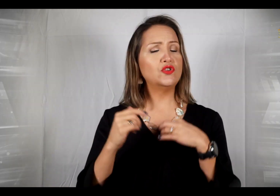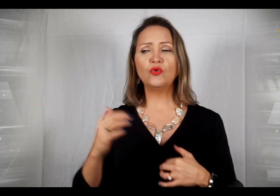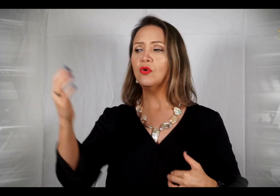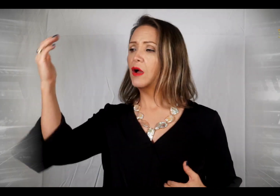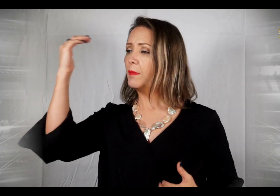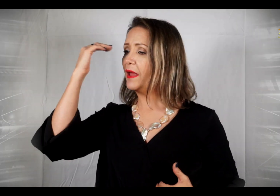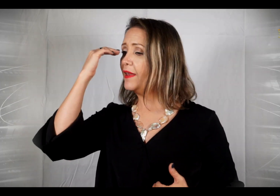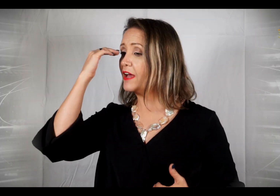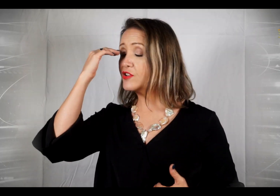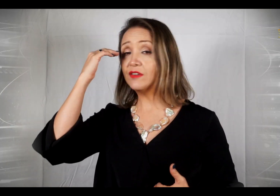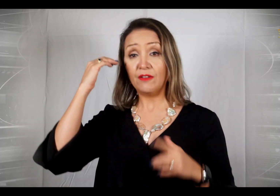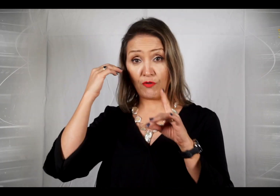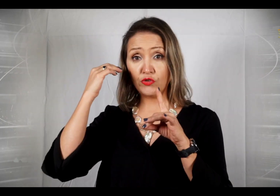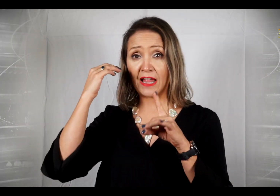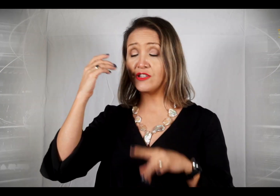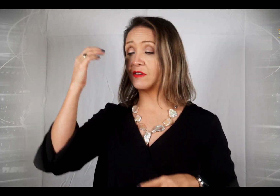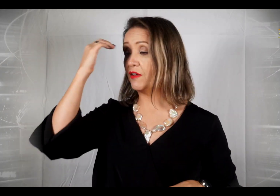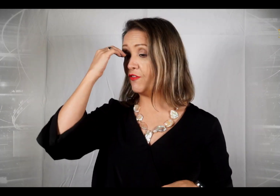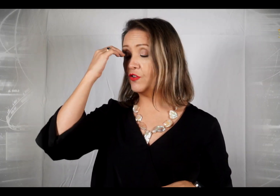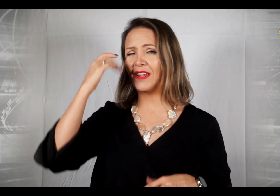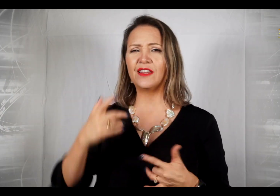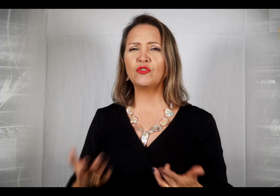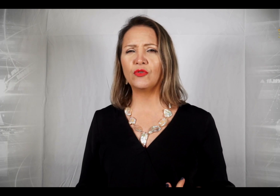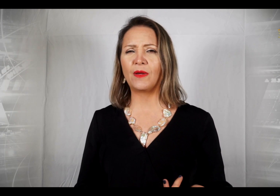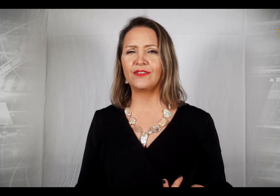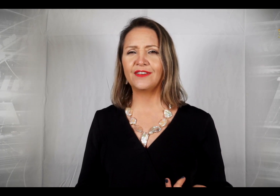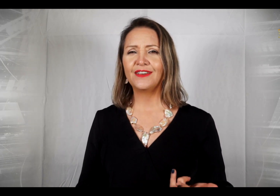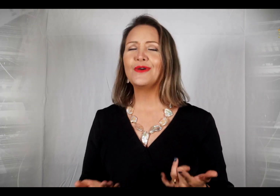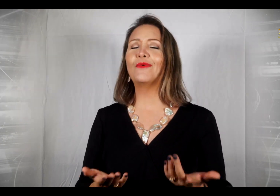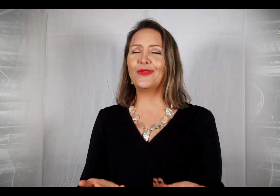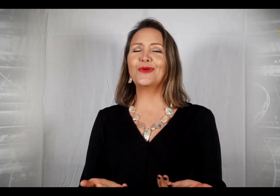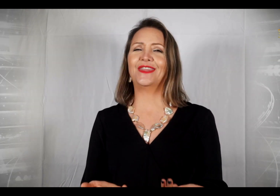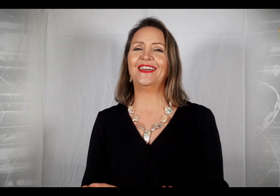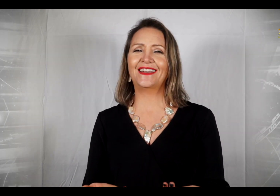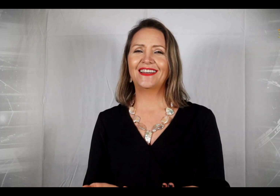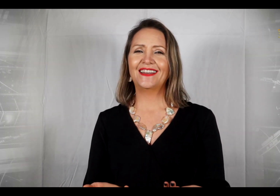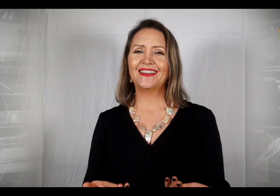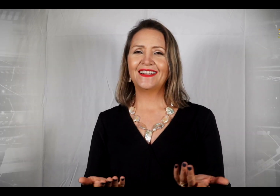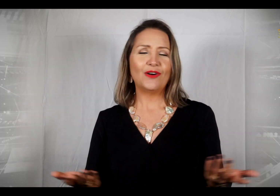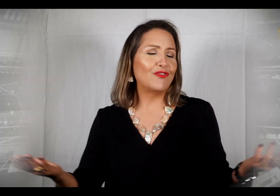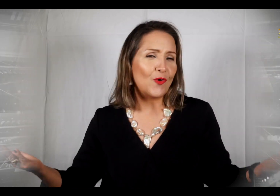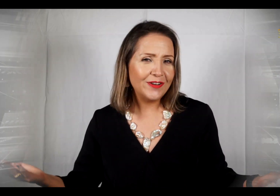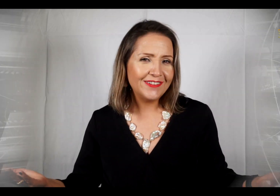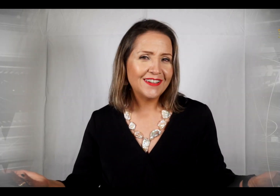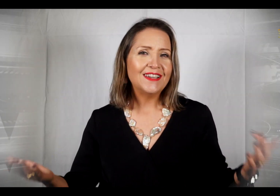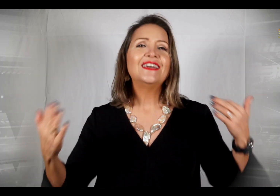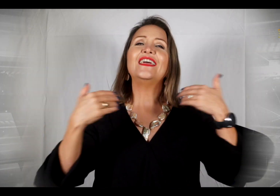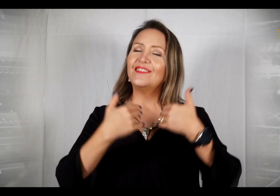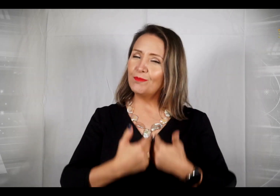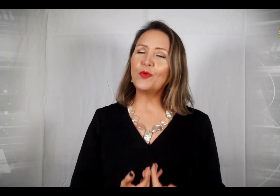you apply the lashes, false lashes first and then do the rest? What do you think? Of course, it's important